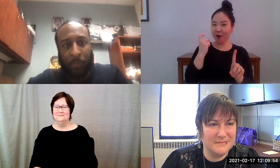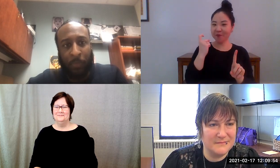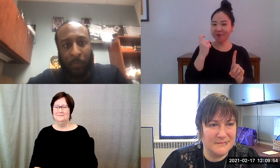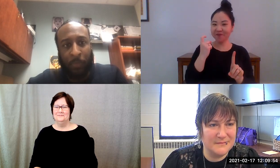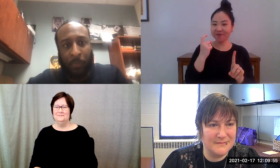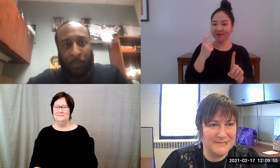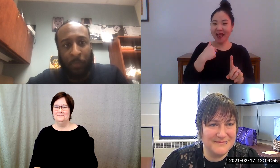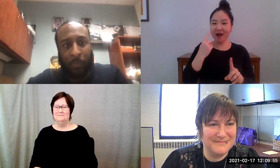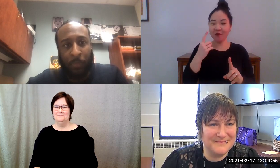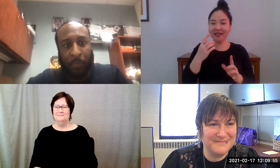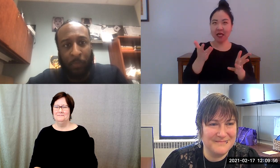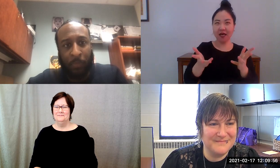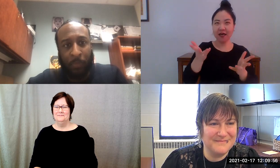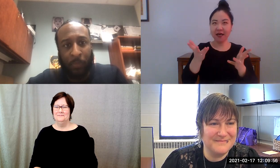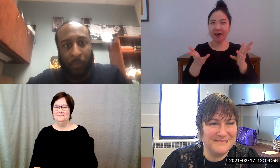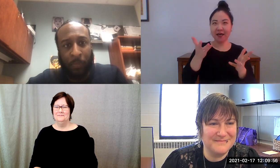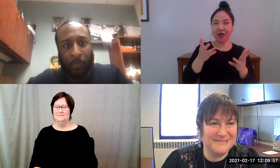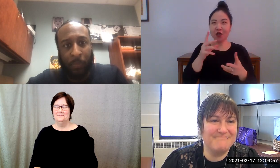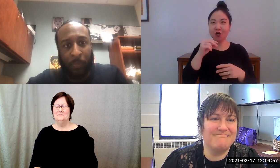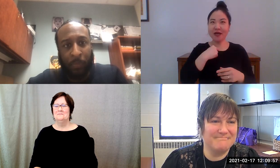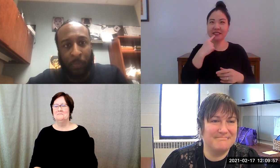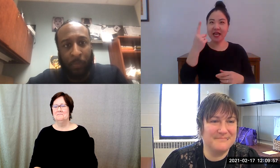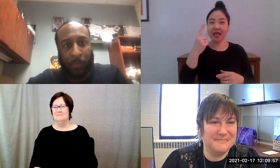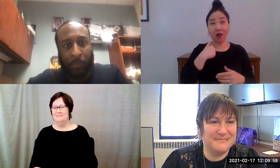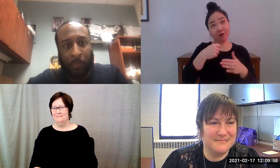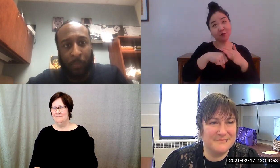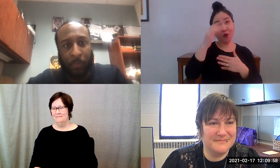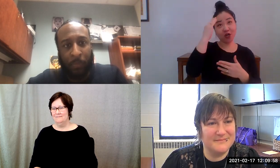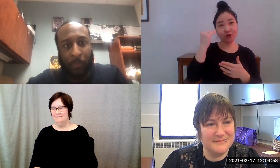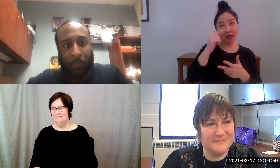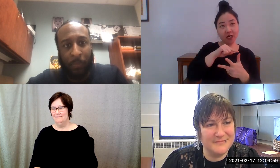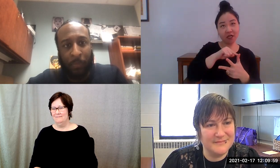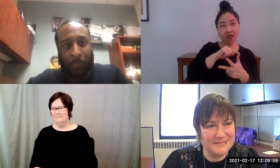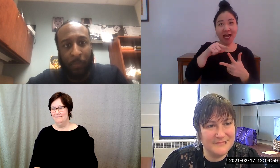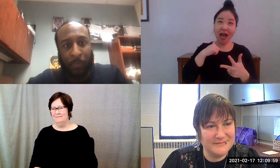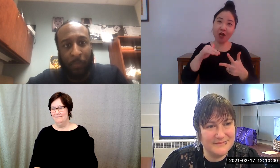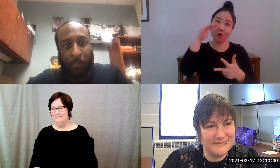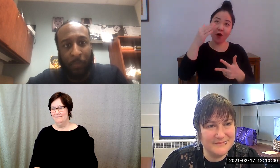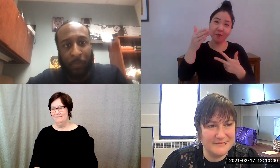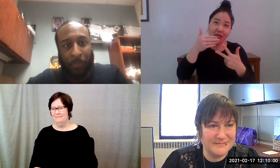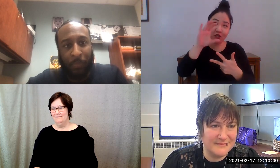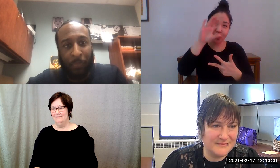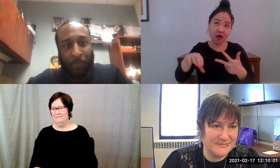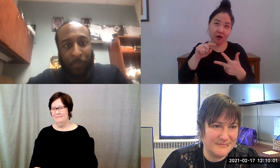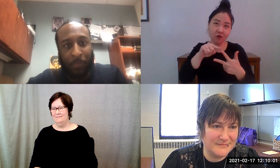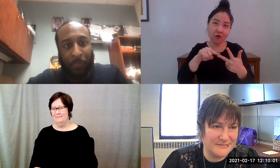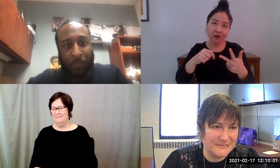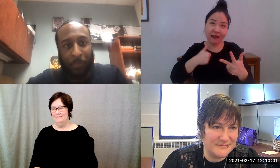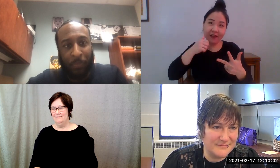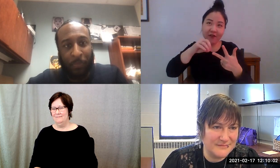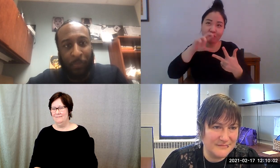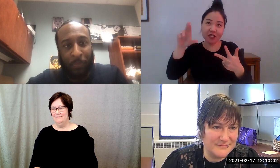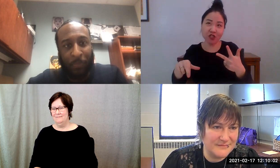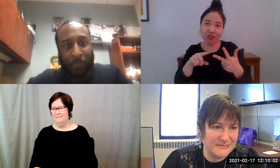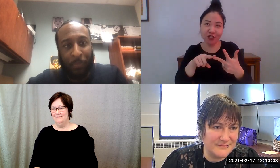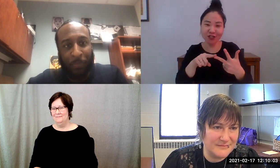I'm from, I'm always, do I say, well, I was born in Korea. I grew up near Chicago.